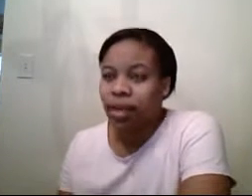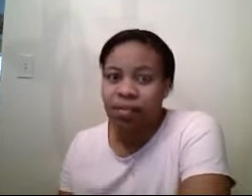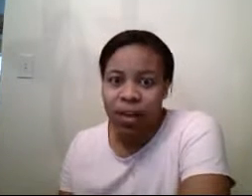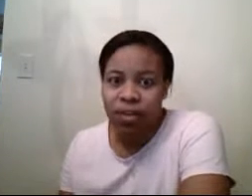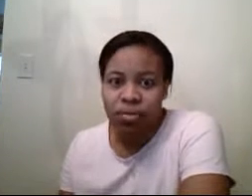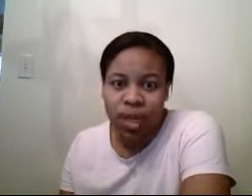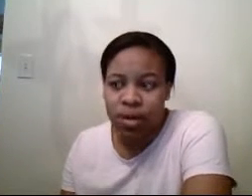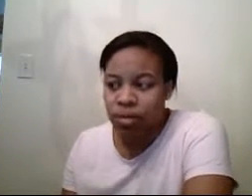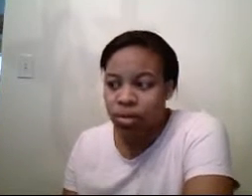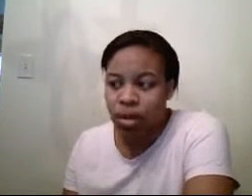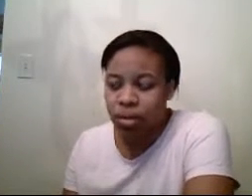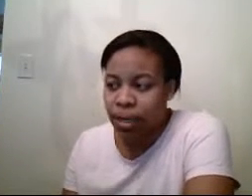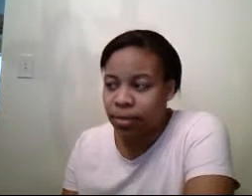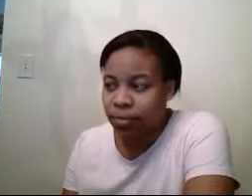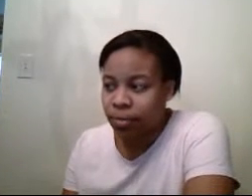if they're said or talked about.